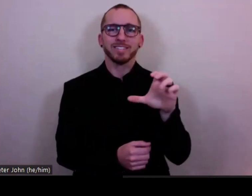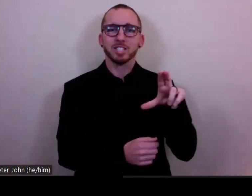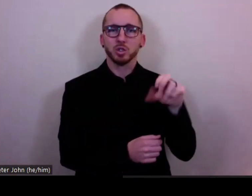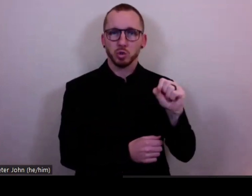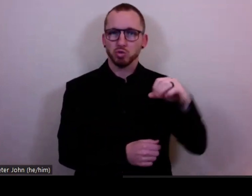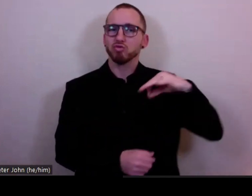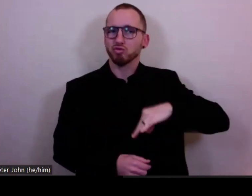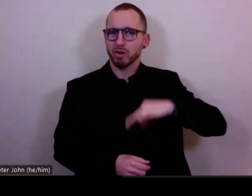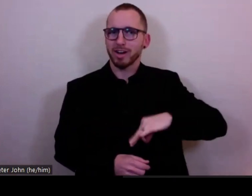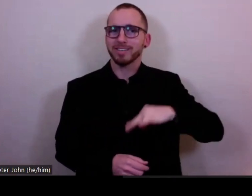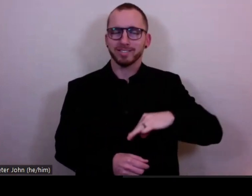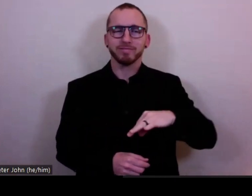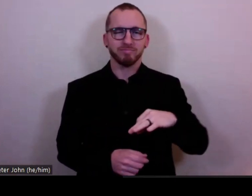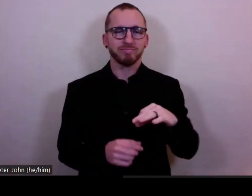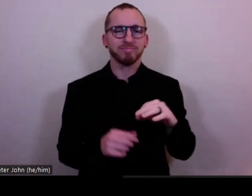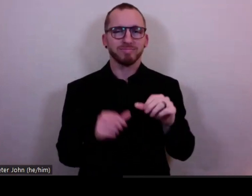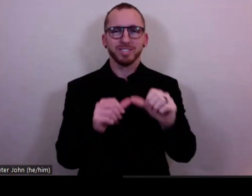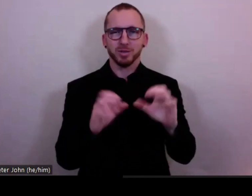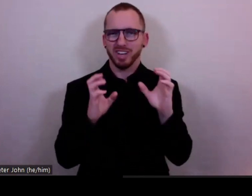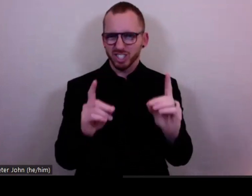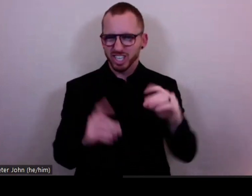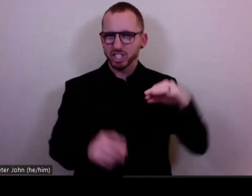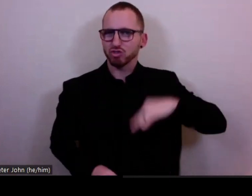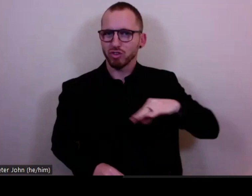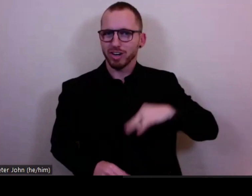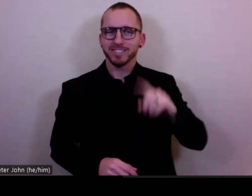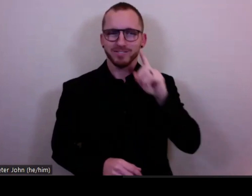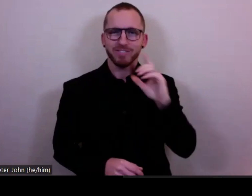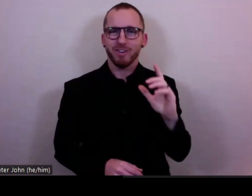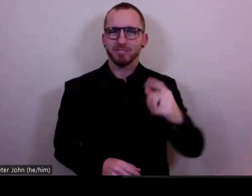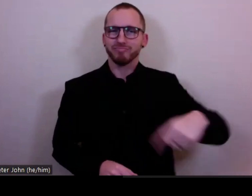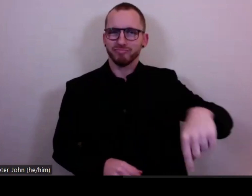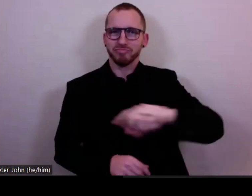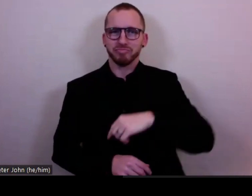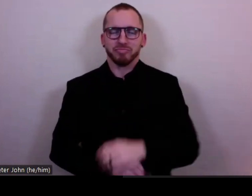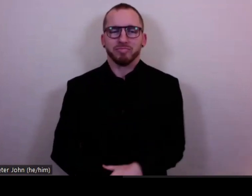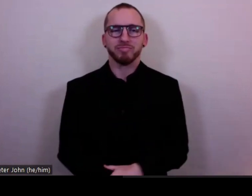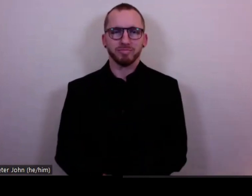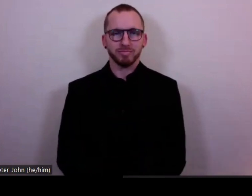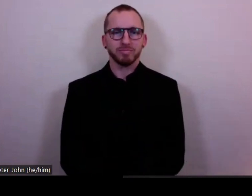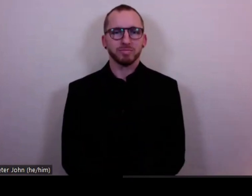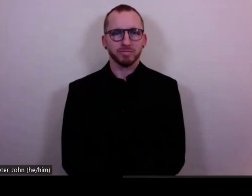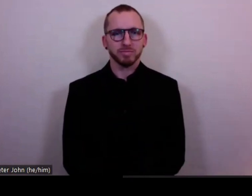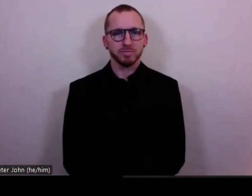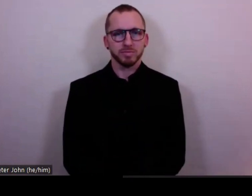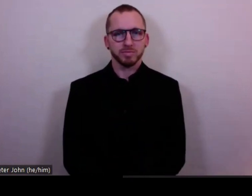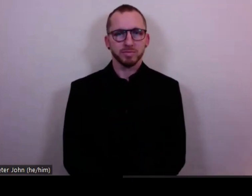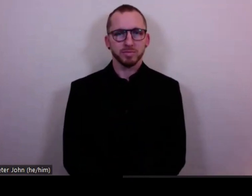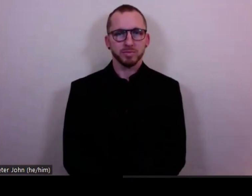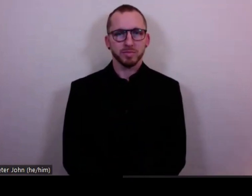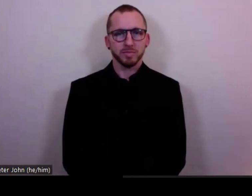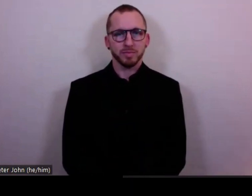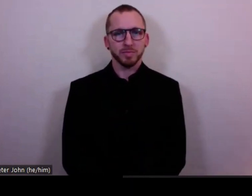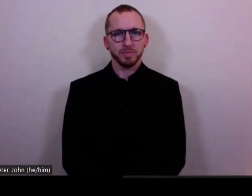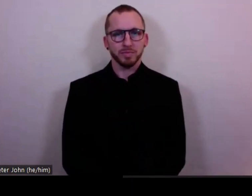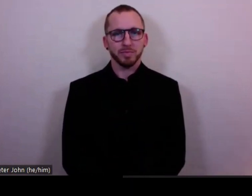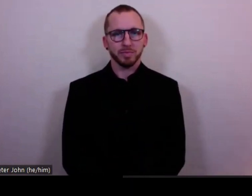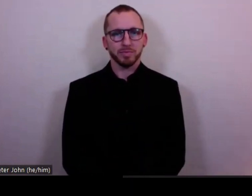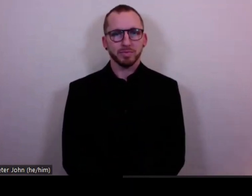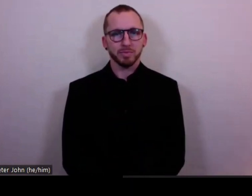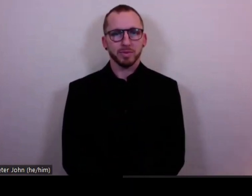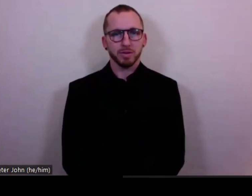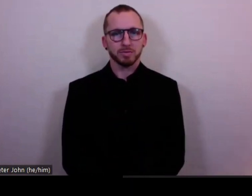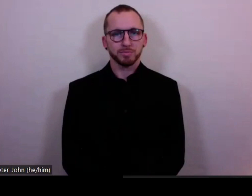So I know it's been a little bit complicated to navigate into the space where we can extend those peer